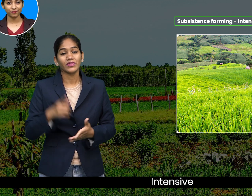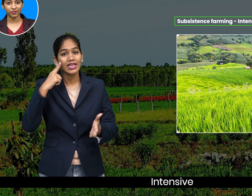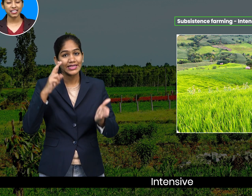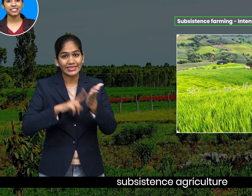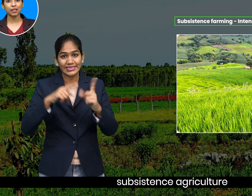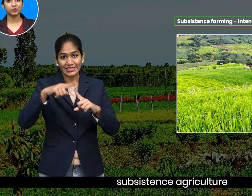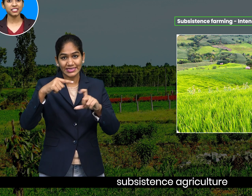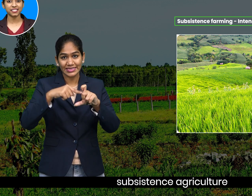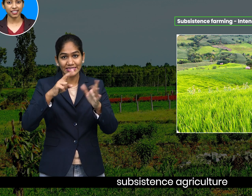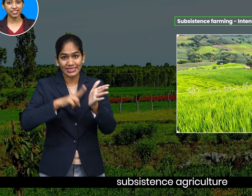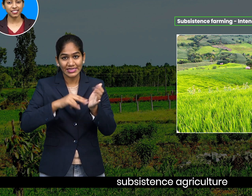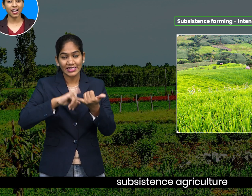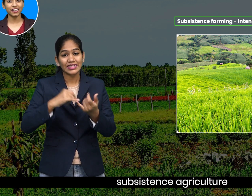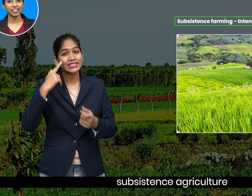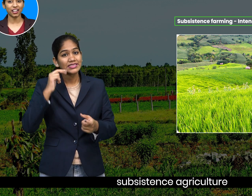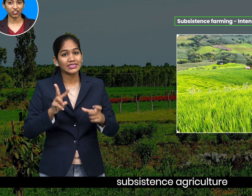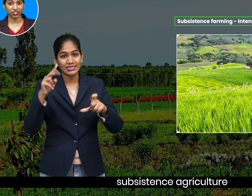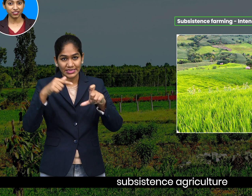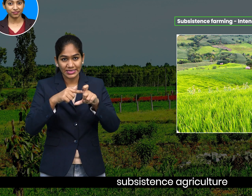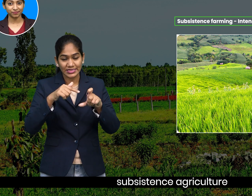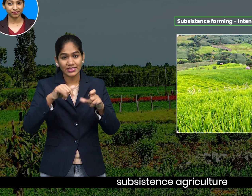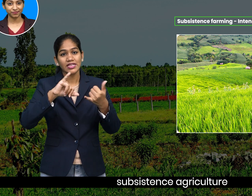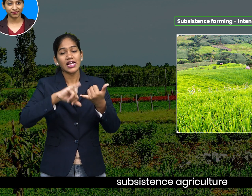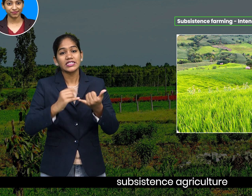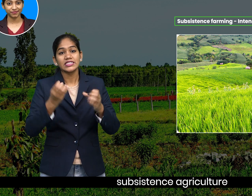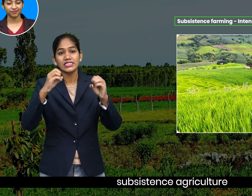Intensive subsistence agriculture